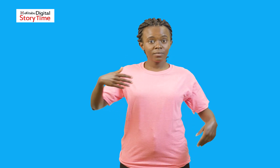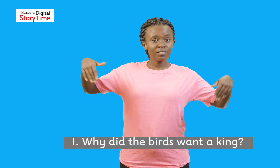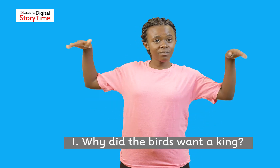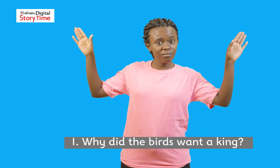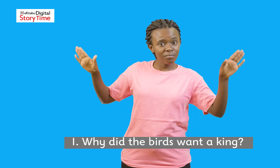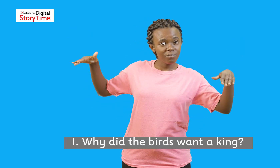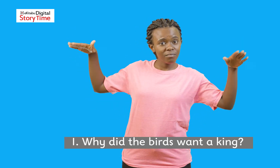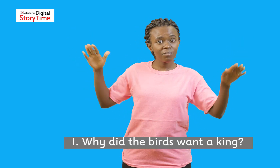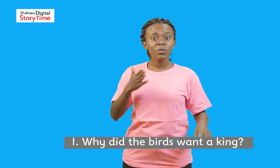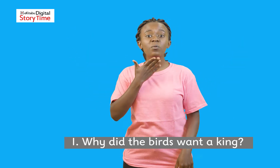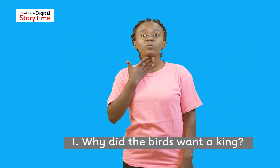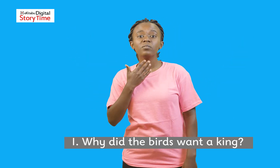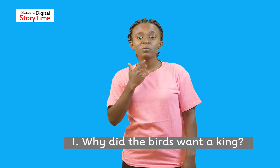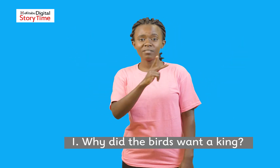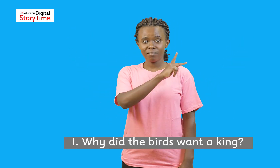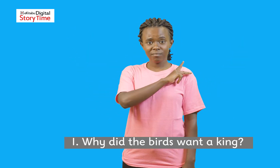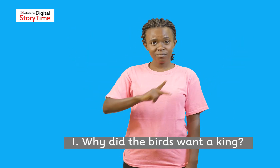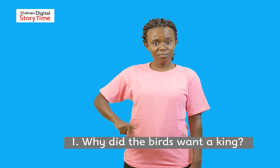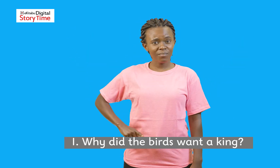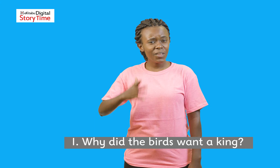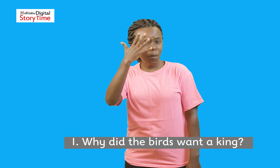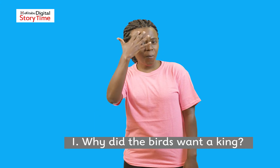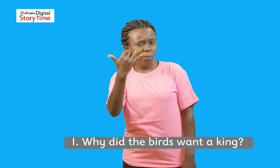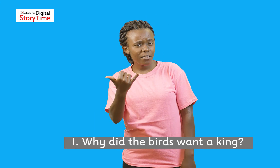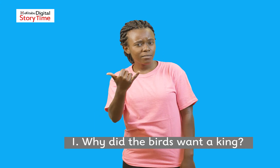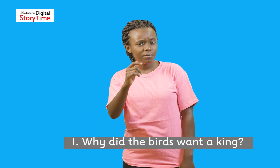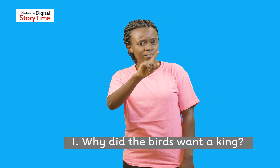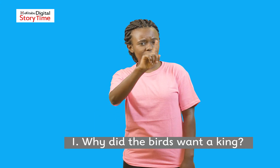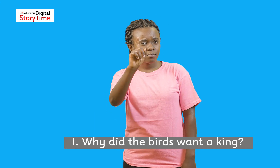Number 1. Why did the birds want a king?